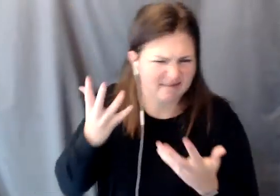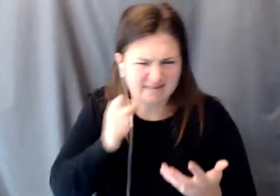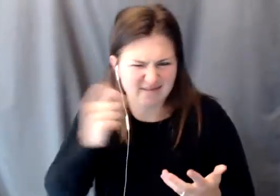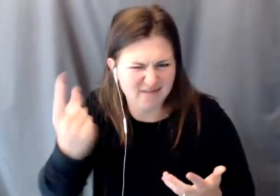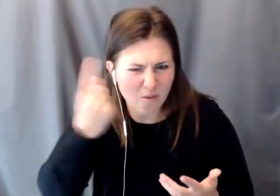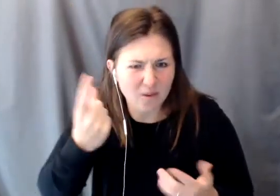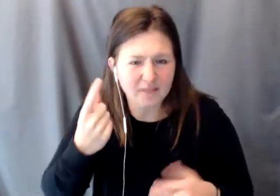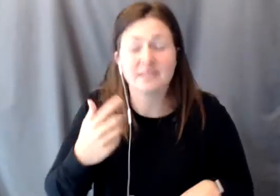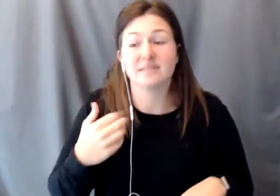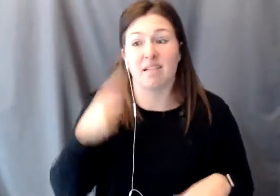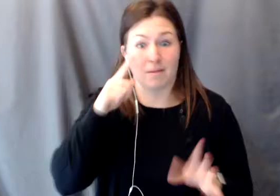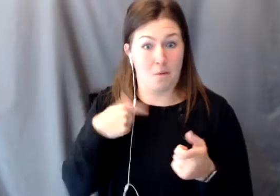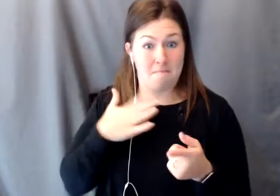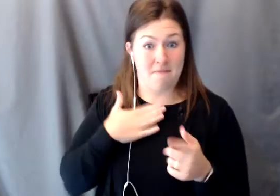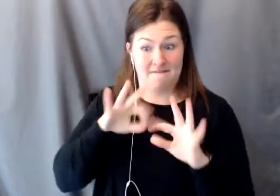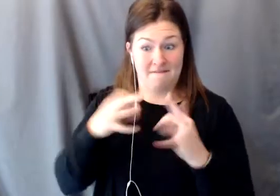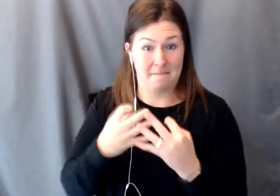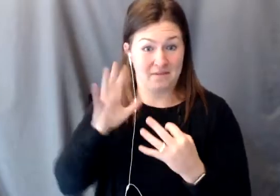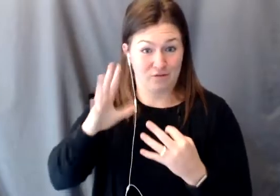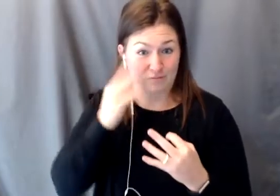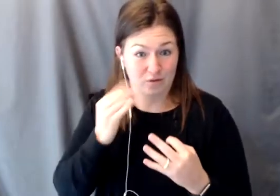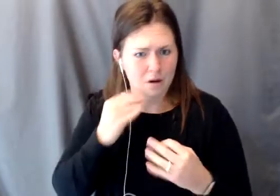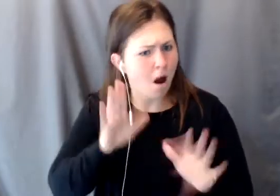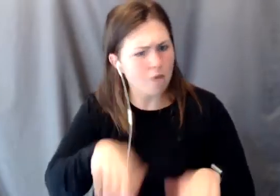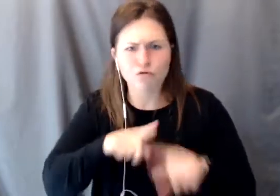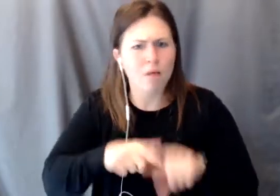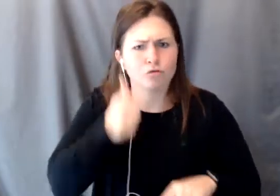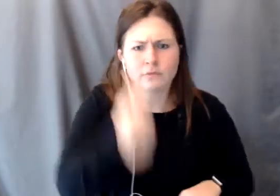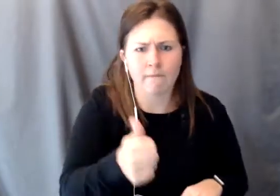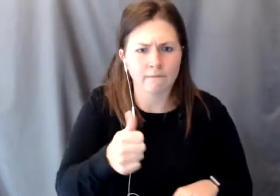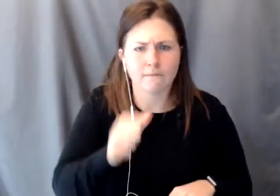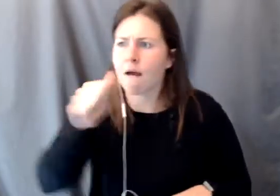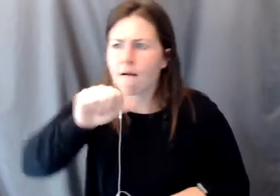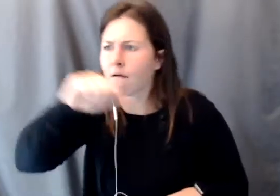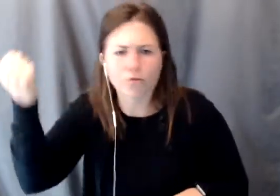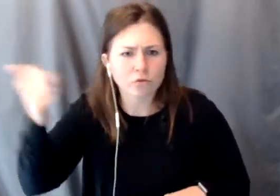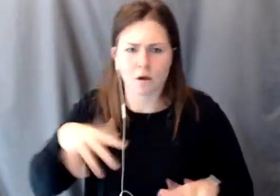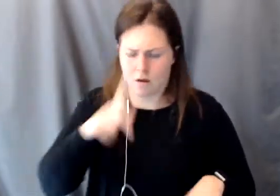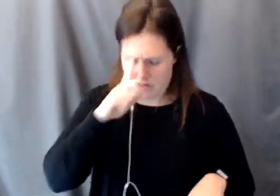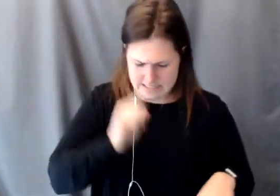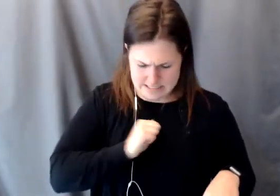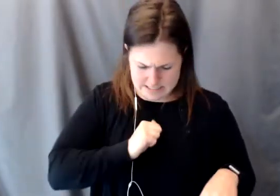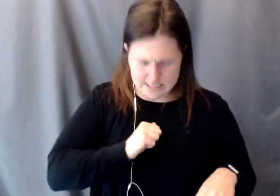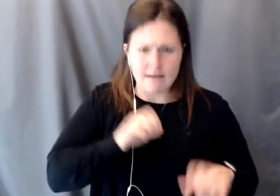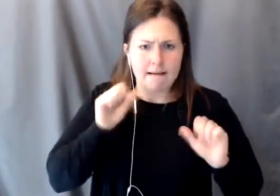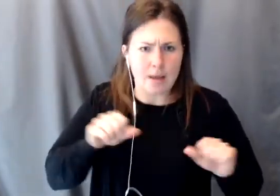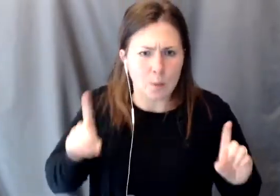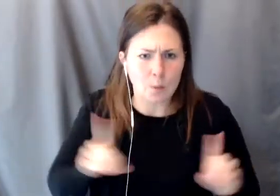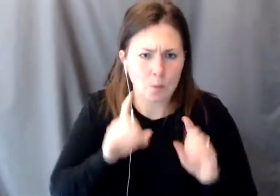on yourself. Pull up your bootstraps, get it together. You can do this. And so the